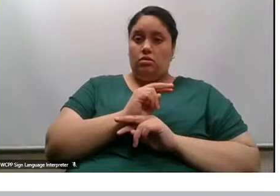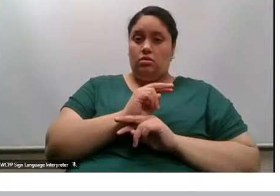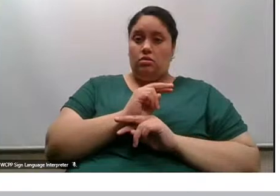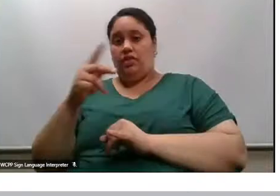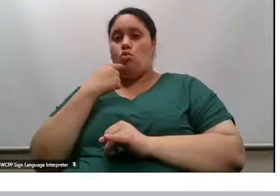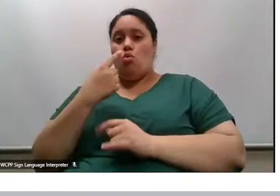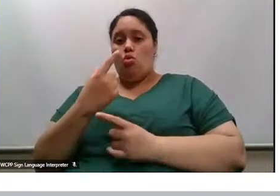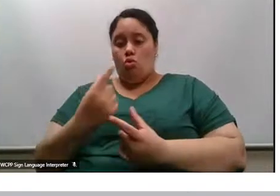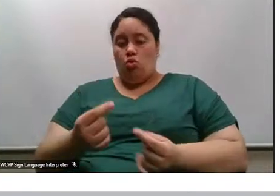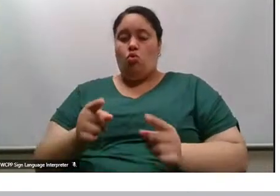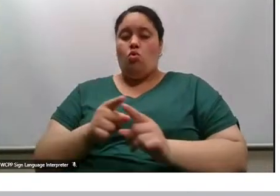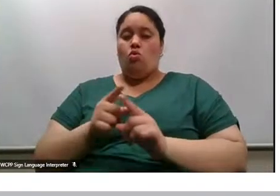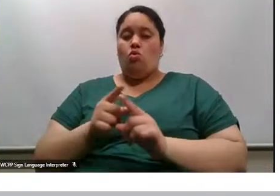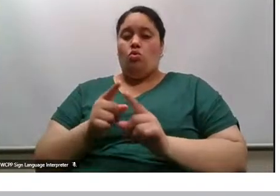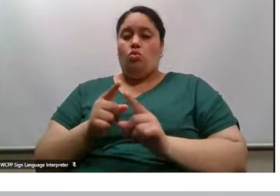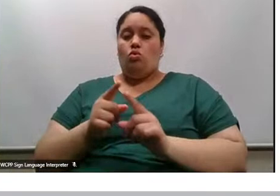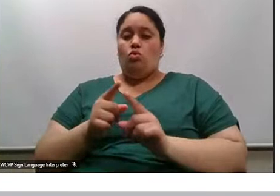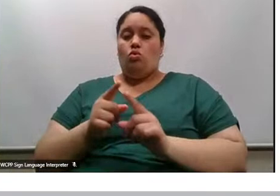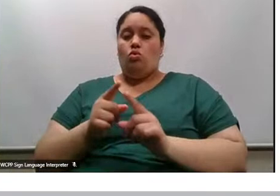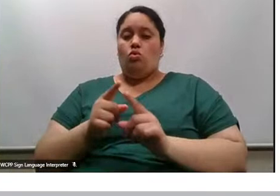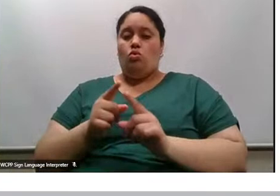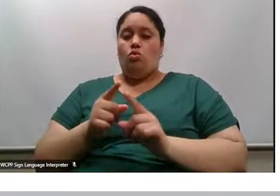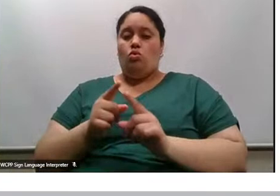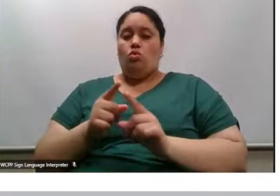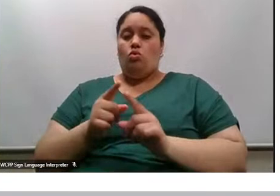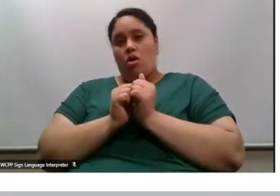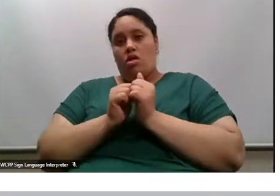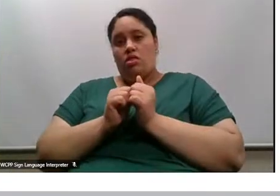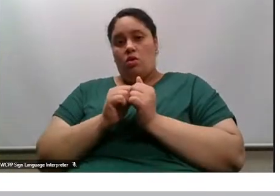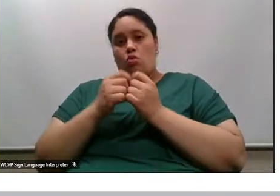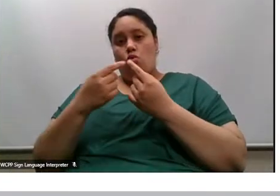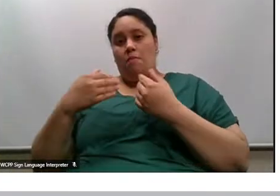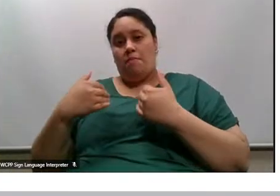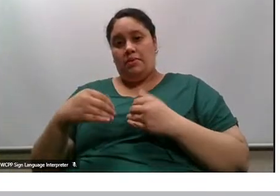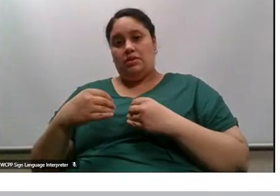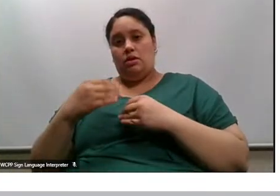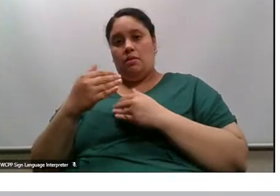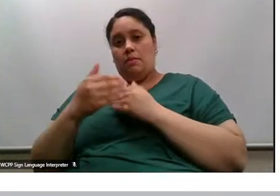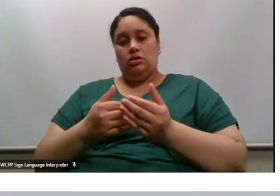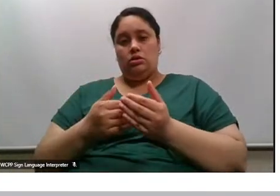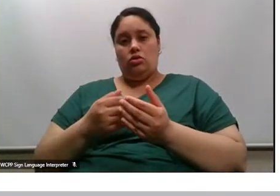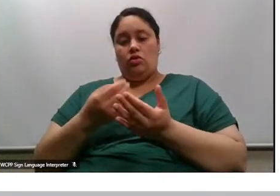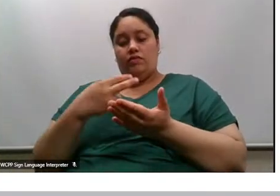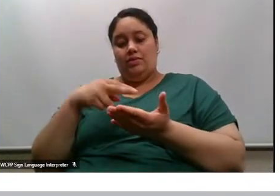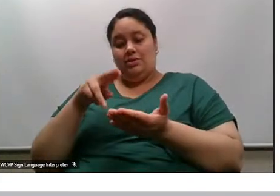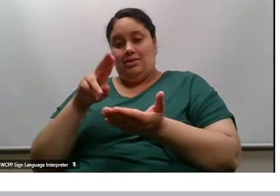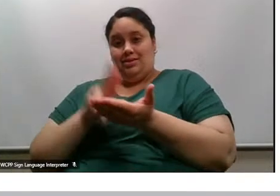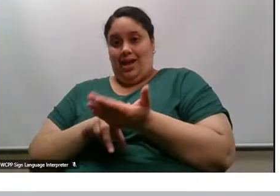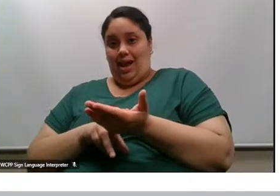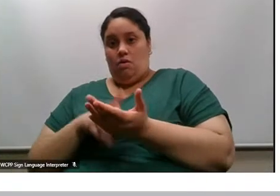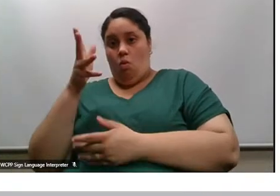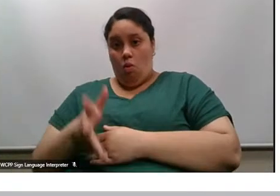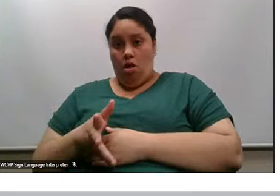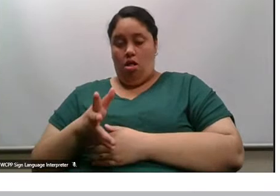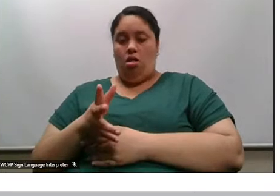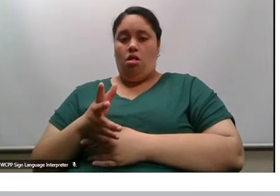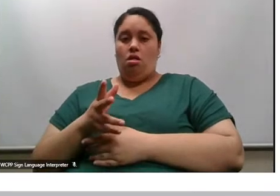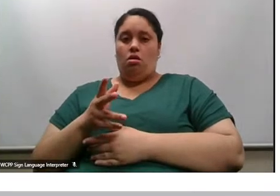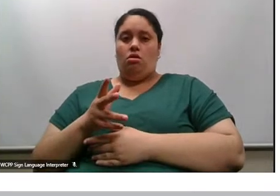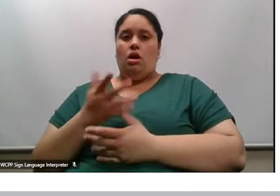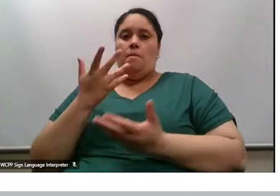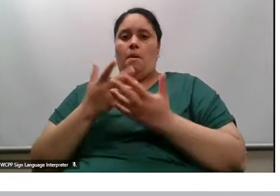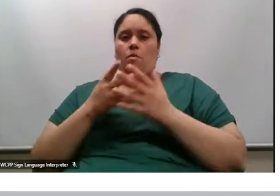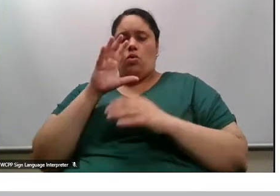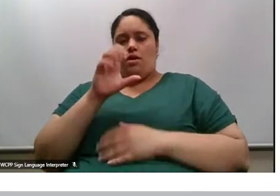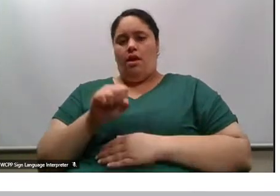you've also signed a memorandum of agreement with that entity, or you are in the process of signing such a memorandum of agreement. Perhaps if you